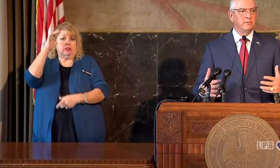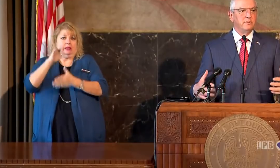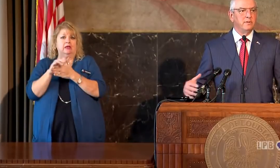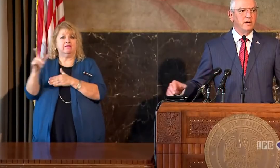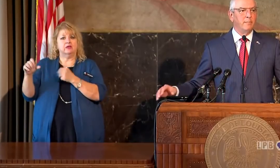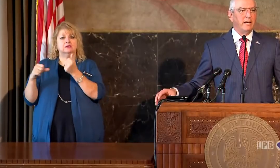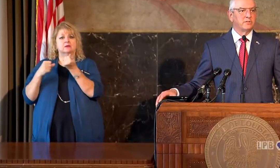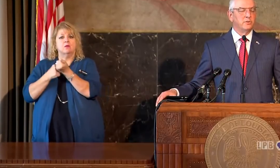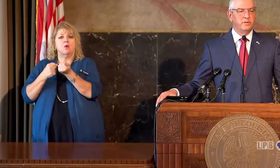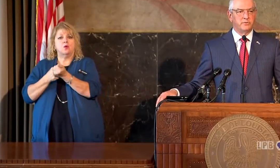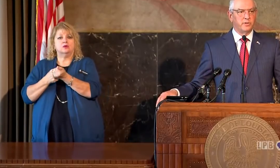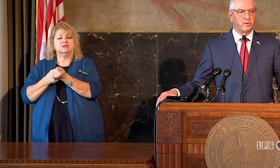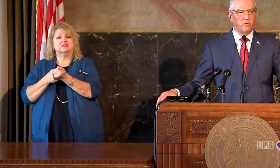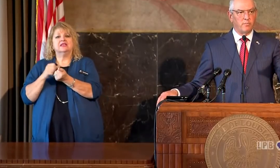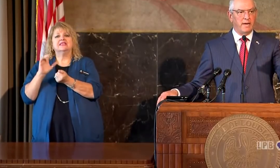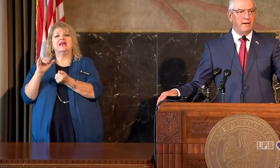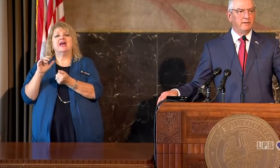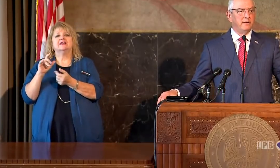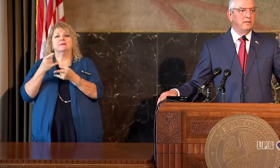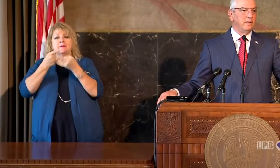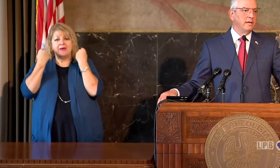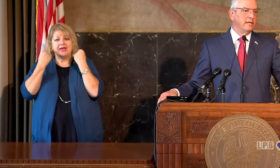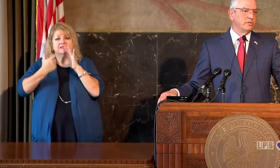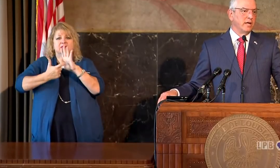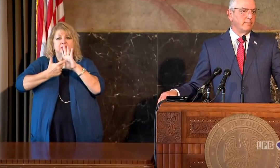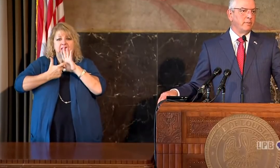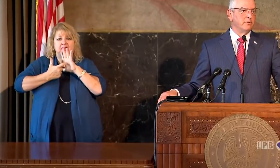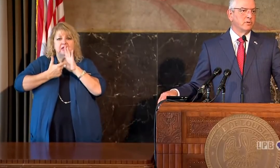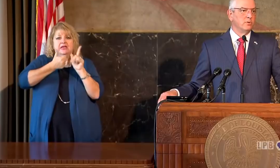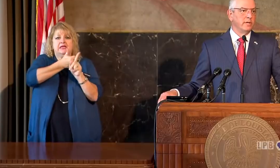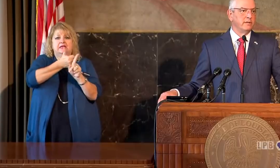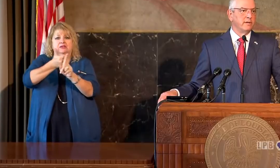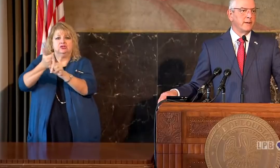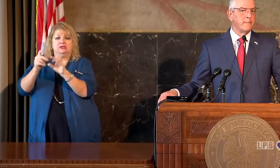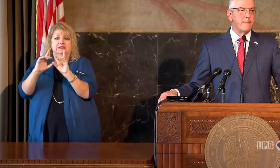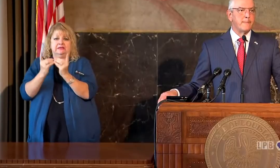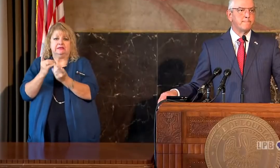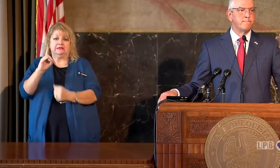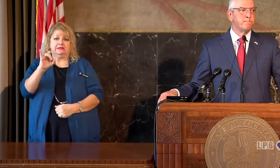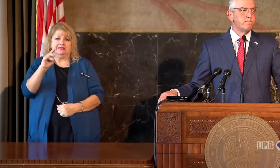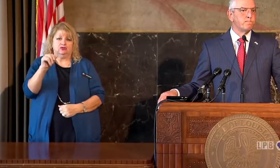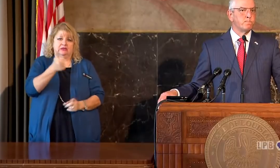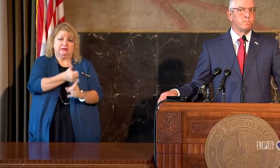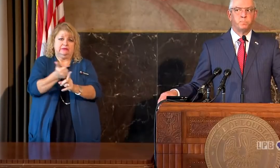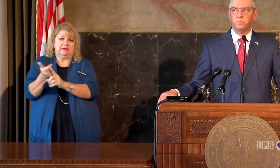optional by school district or by each non-public school entity.